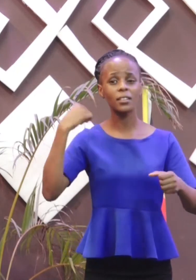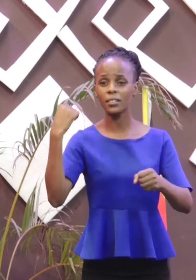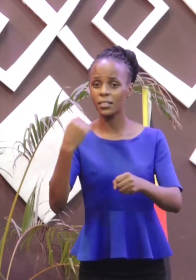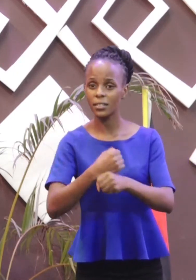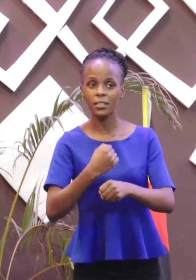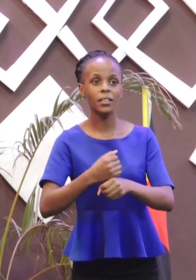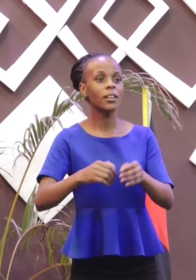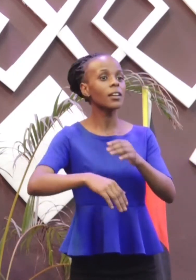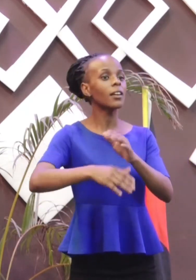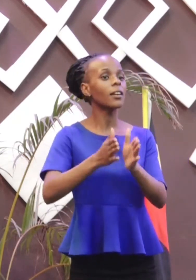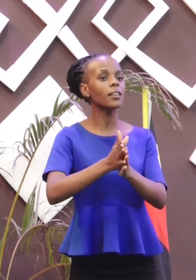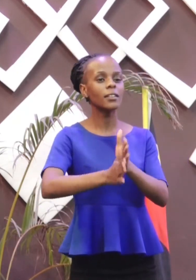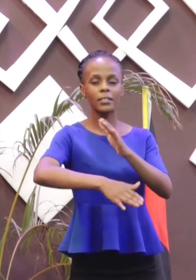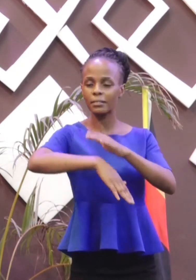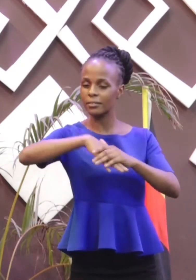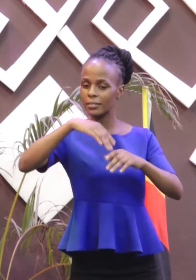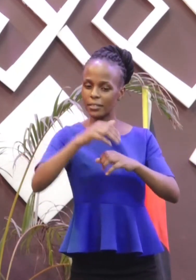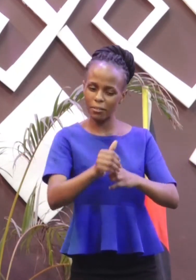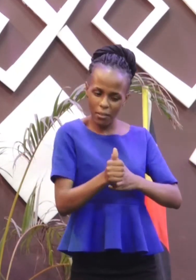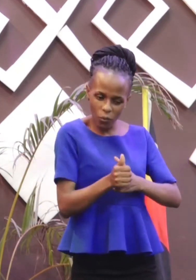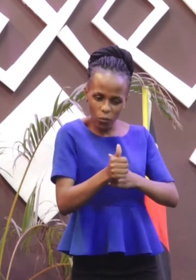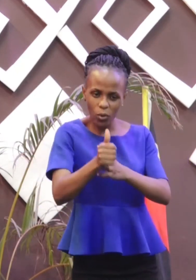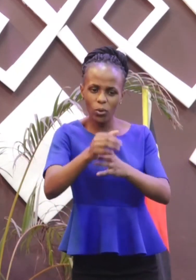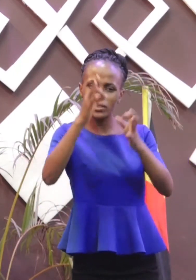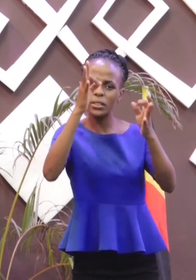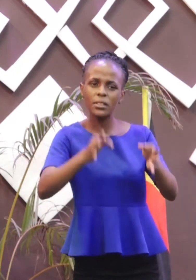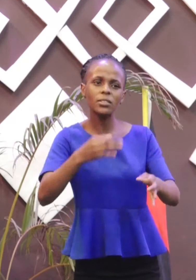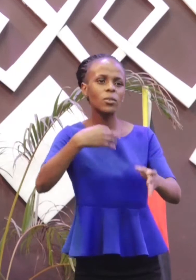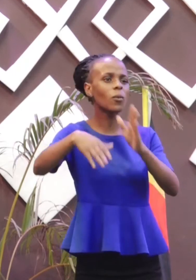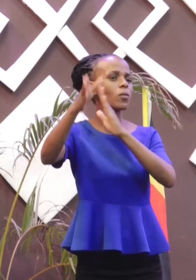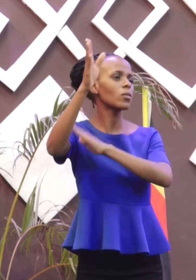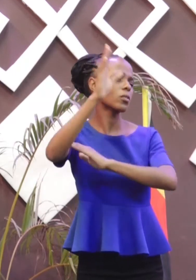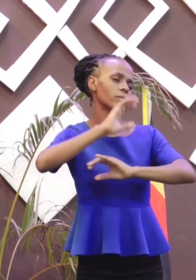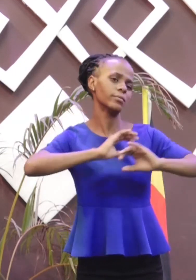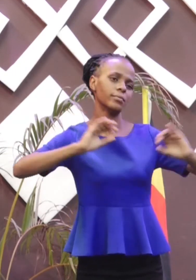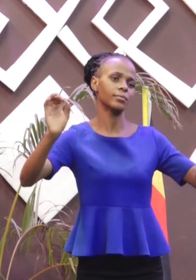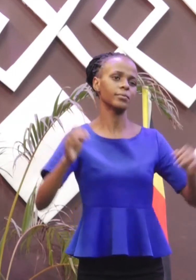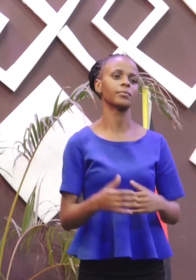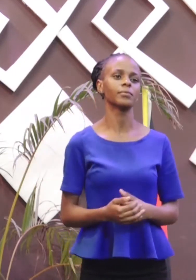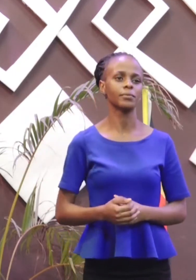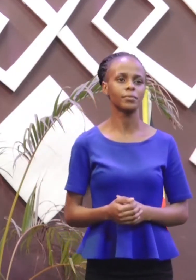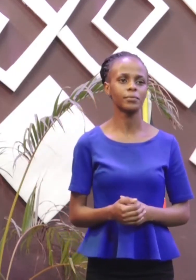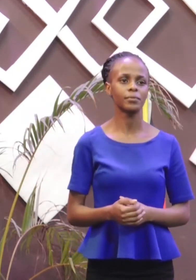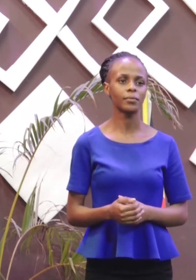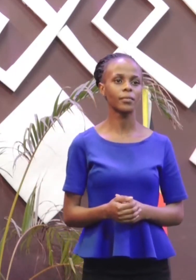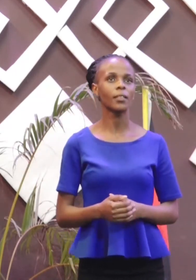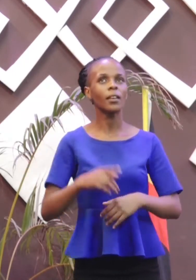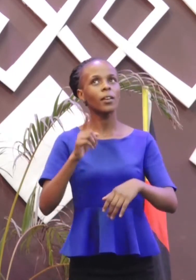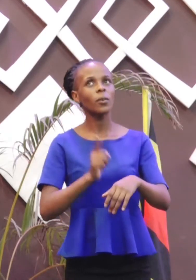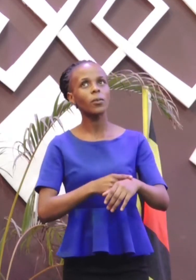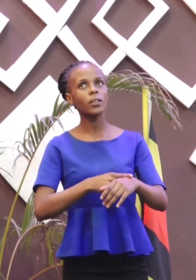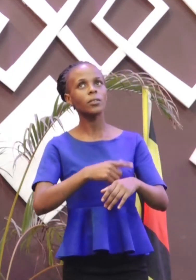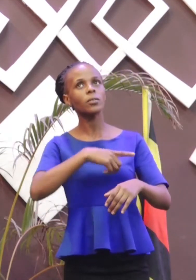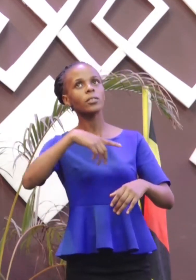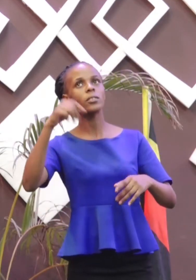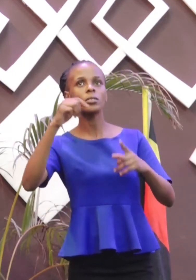with ungodliness. Mulembo ogujjawo buli ngeri yonna etali ya bwa Katonda. When you go to the book of Joshua